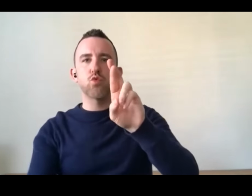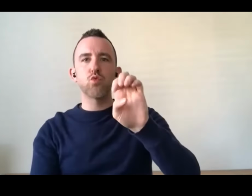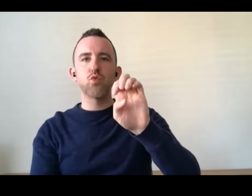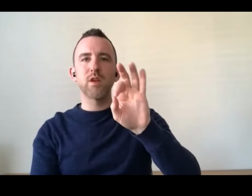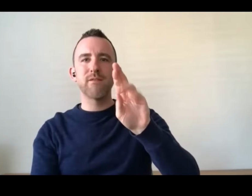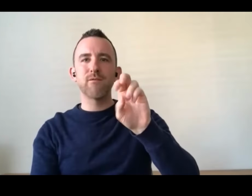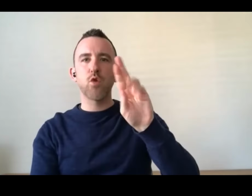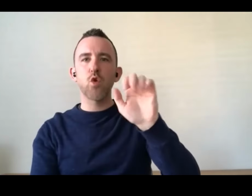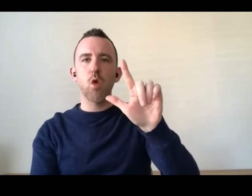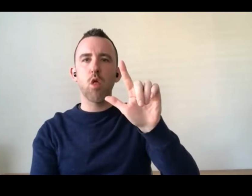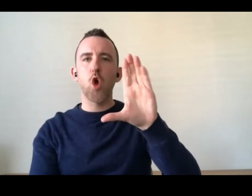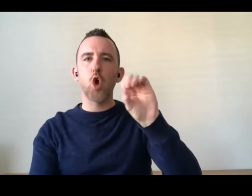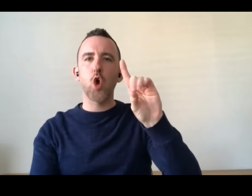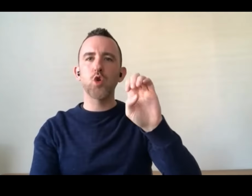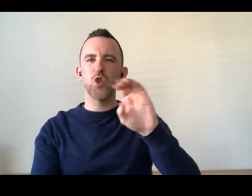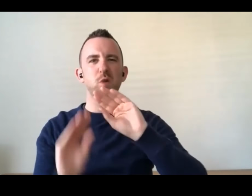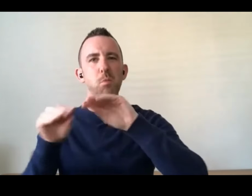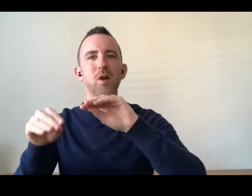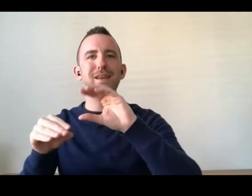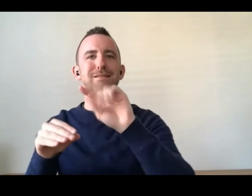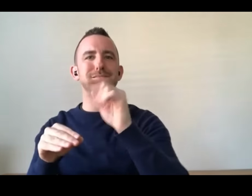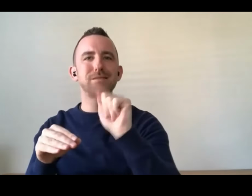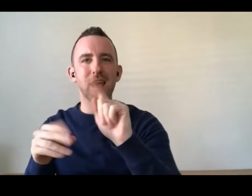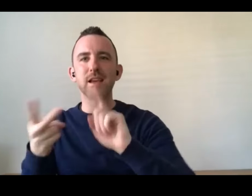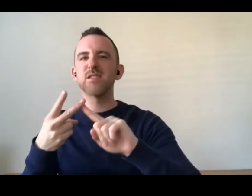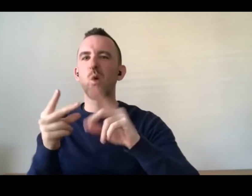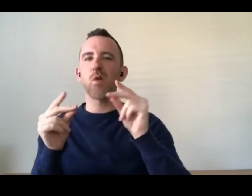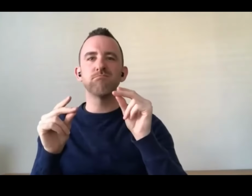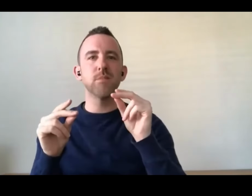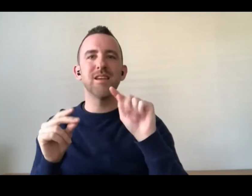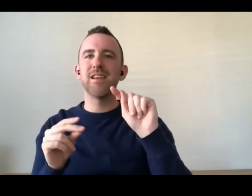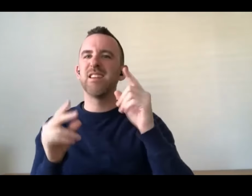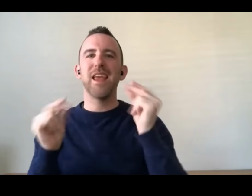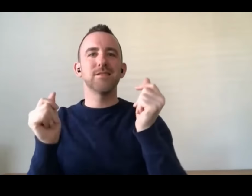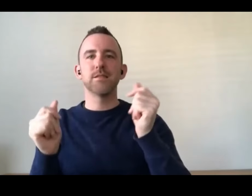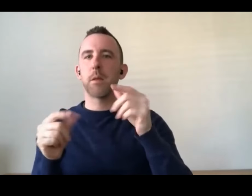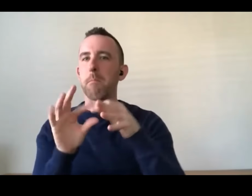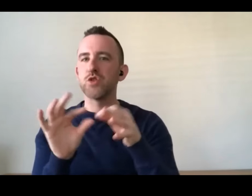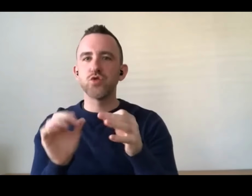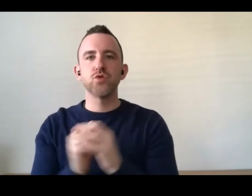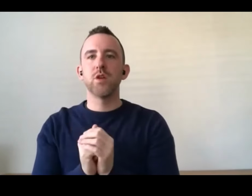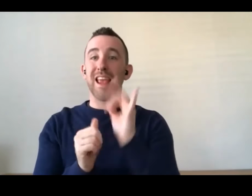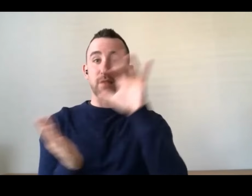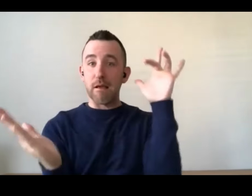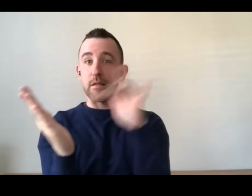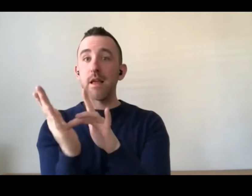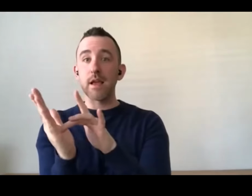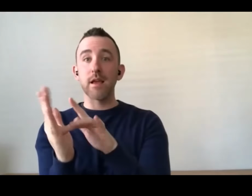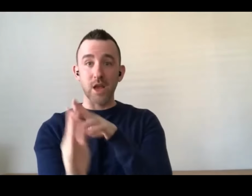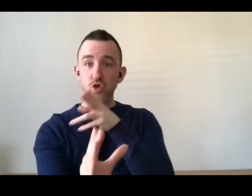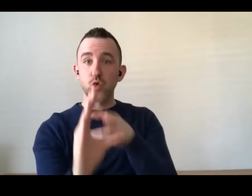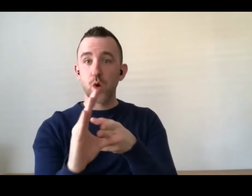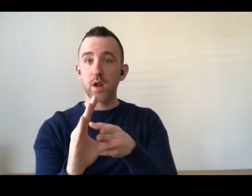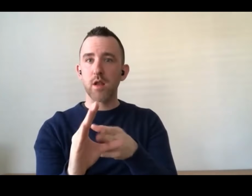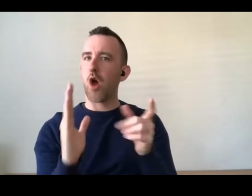link that you can put in text messages or instant messages or anywhere you want. And if they click on that and they join, they'll